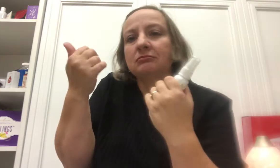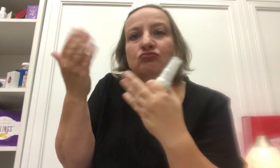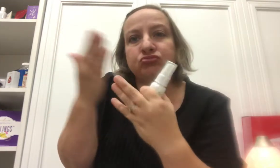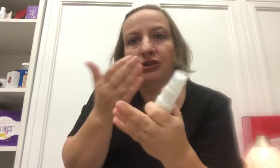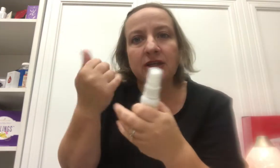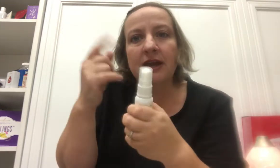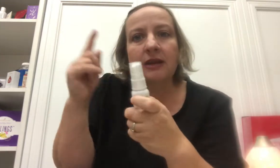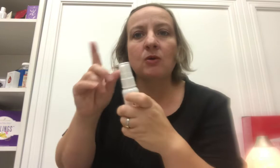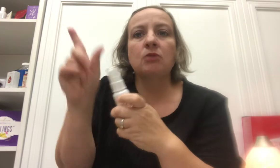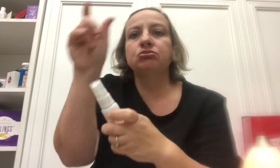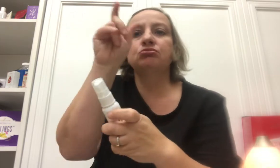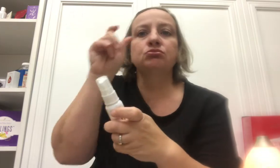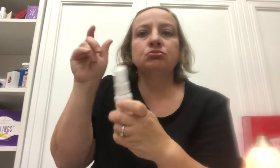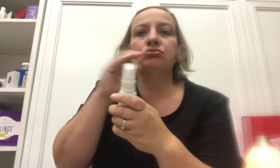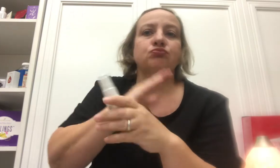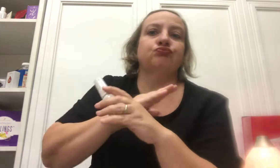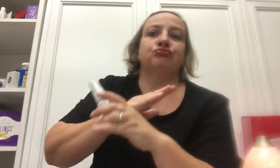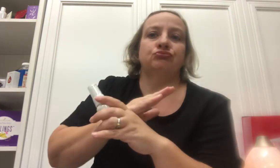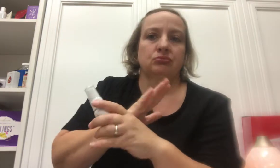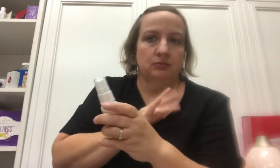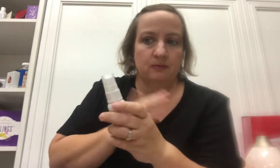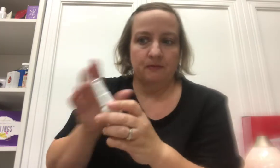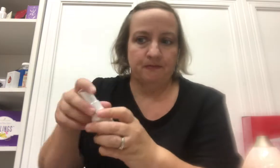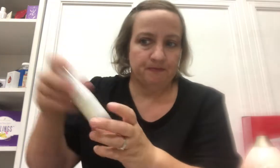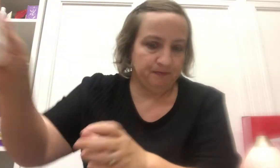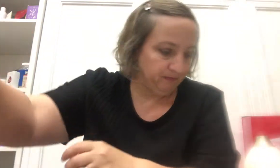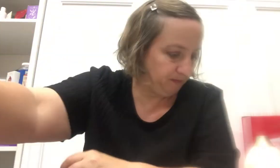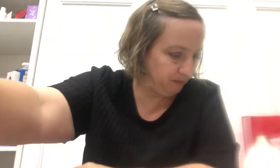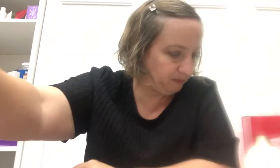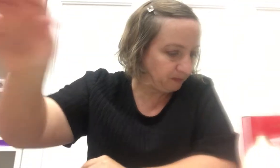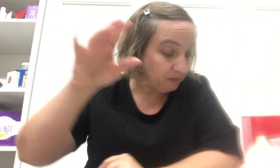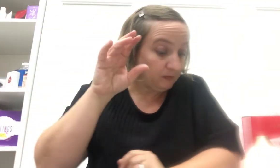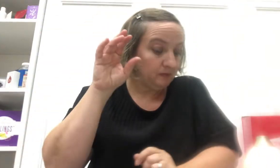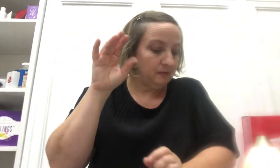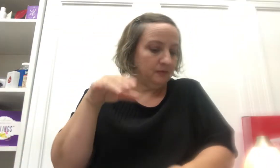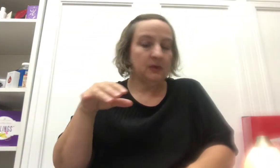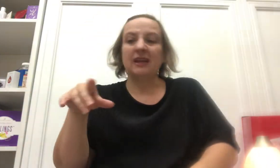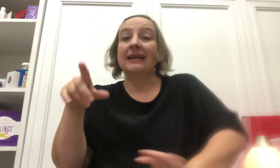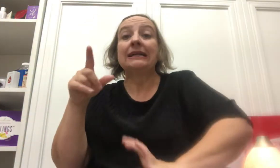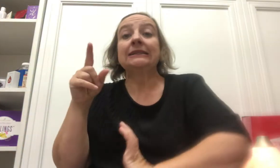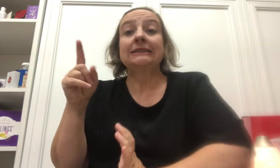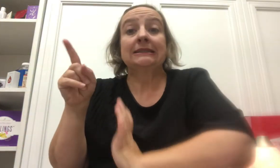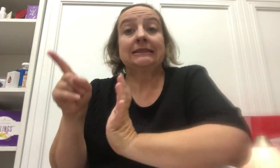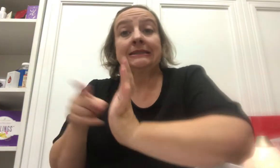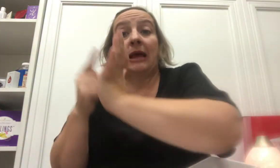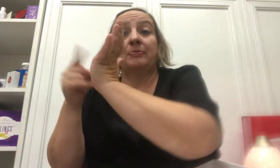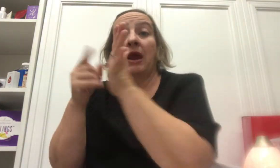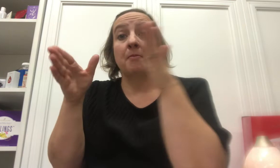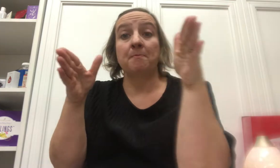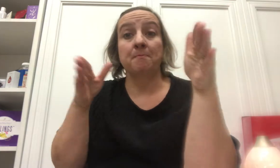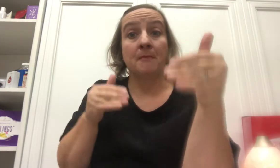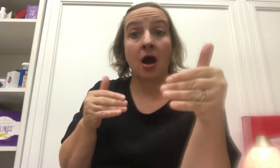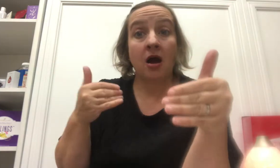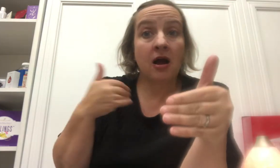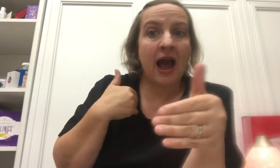it everywhere in their purse or wherever they go, briefcase, and prevent those germs from getting on them.